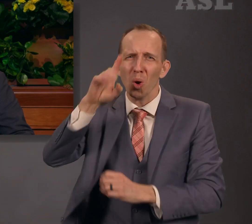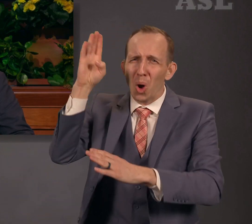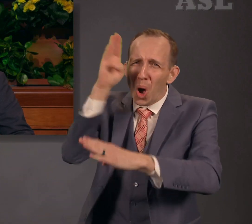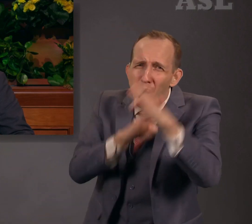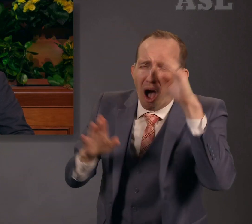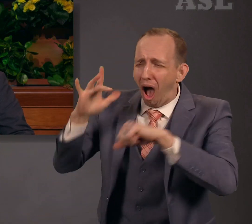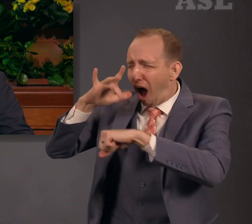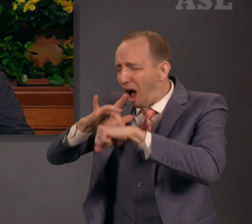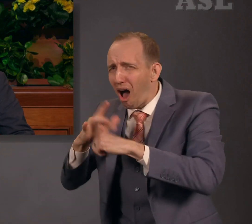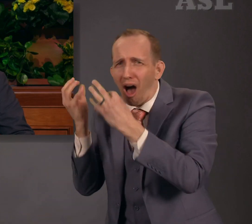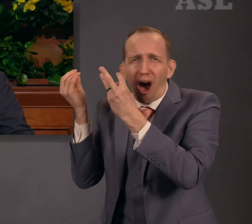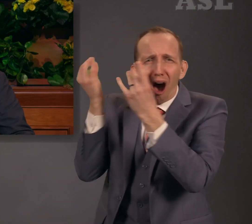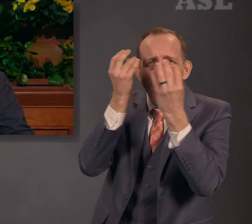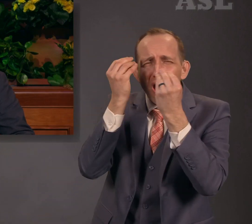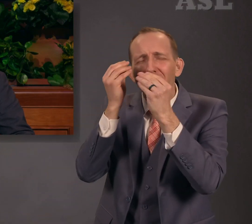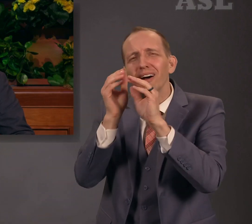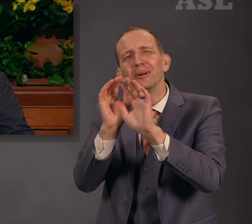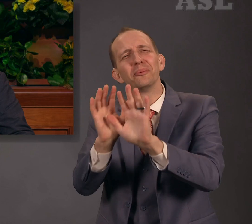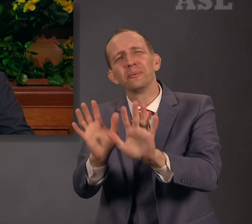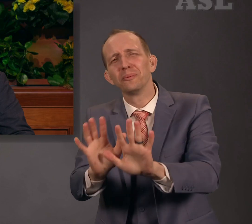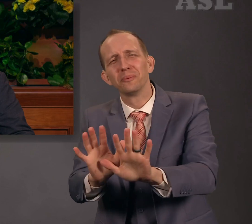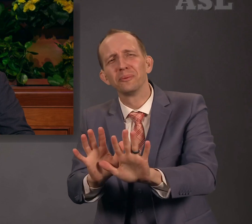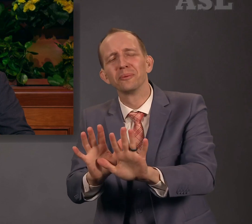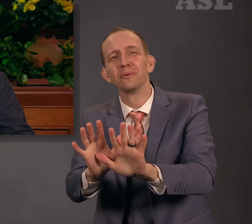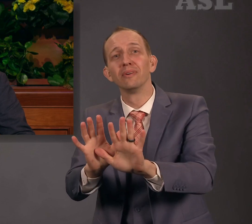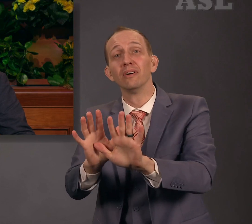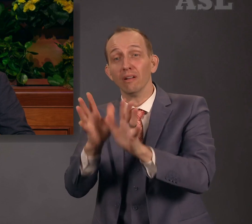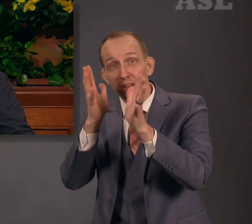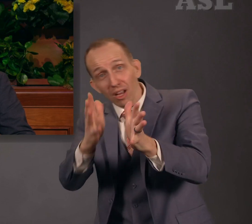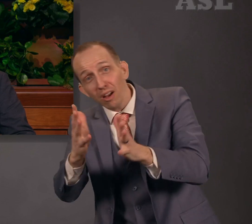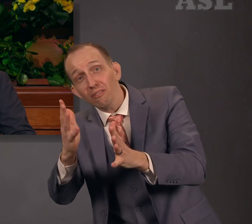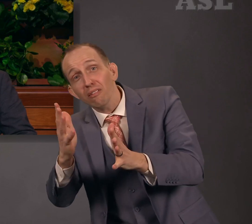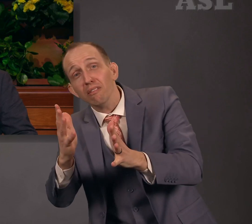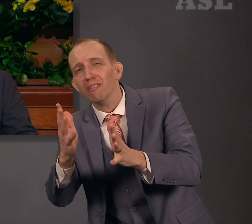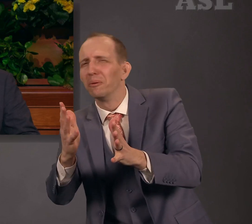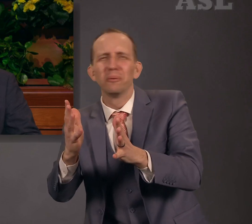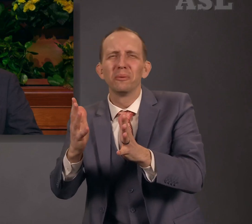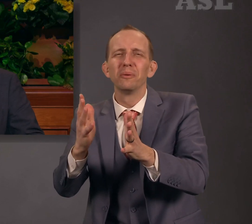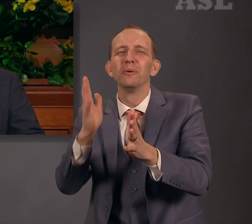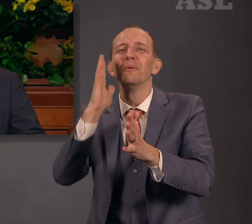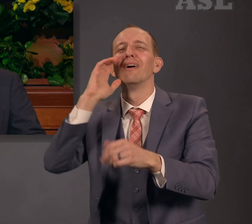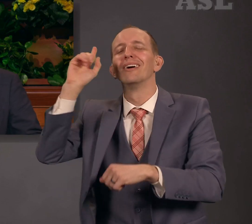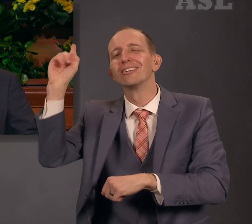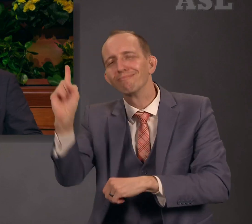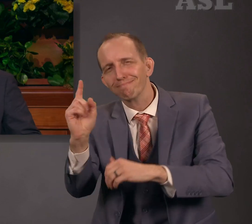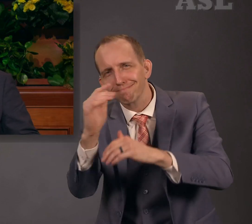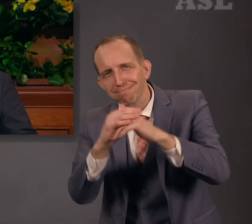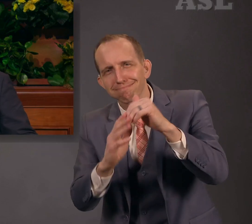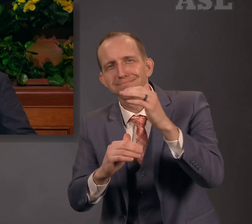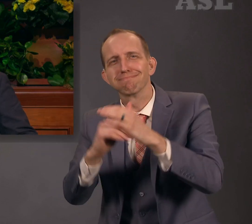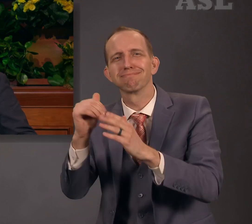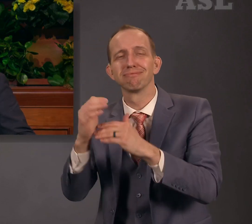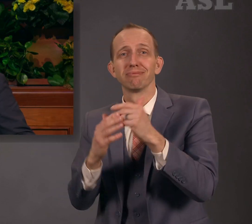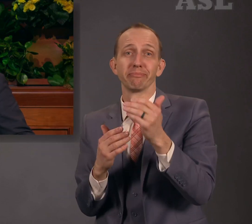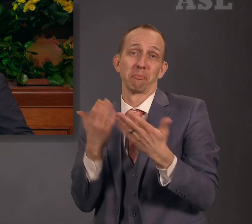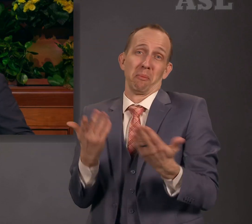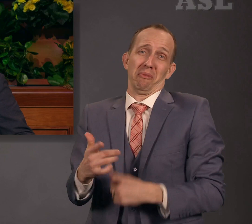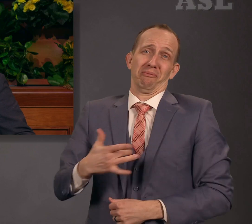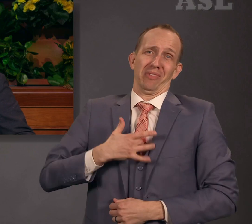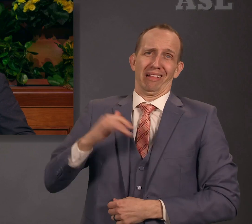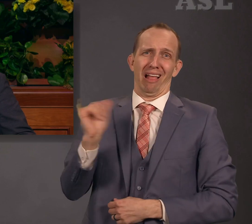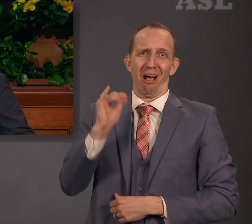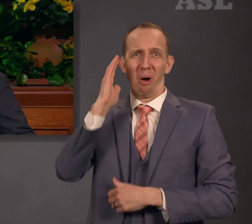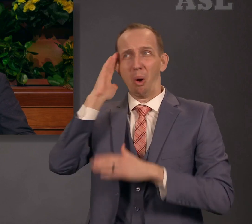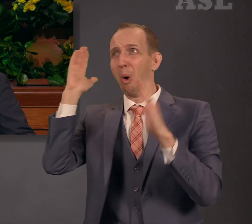troubled. I will not leave you comfortless. I will come to you." Sometimes it may seem like he doesn't come